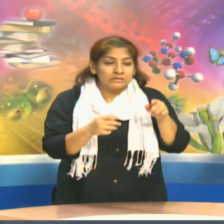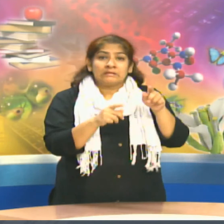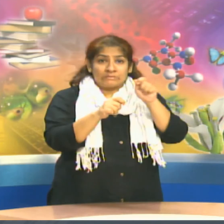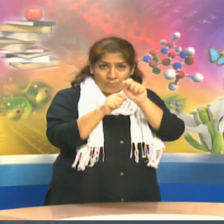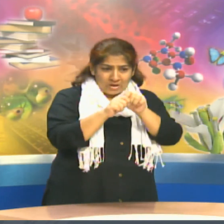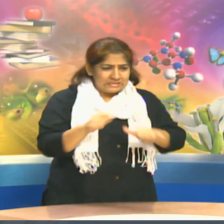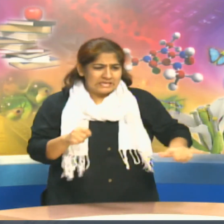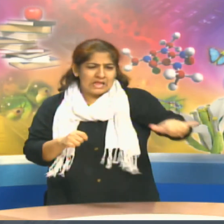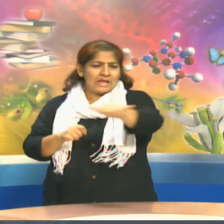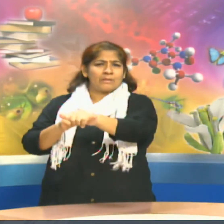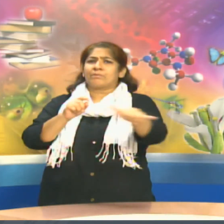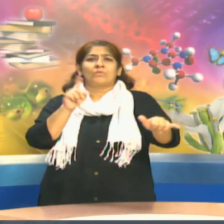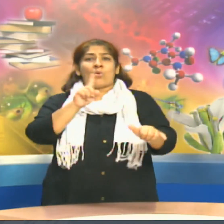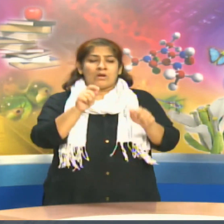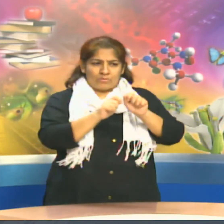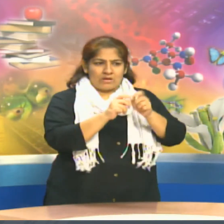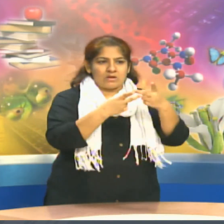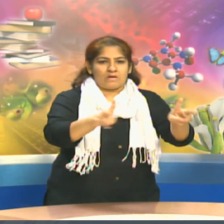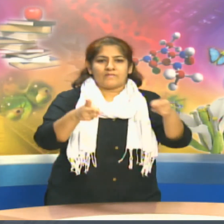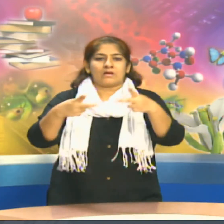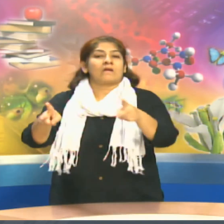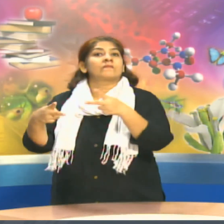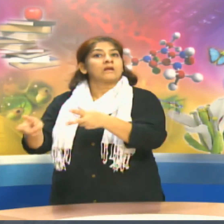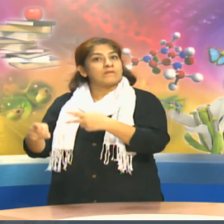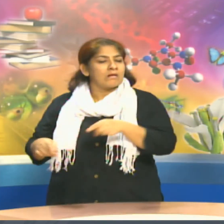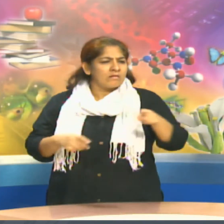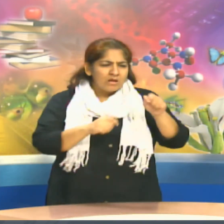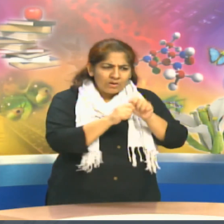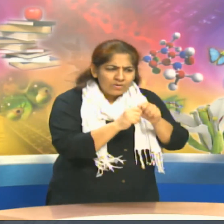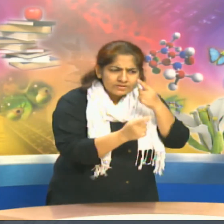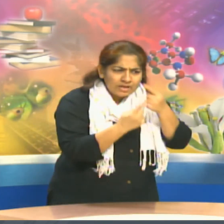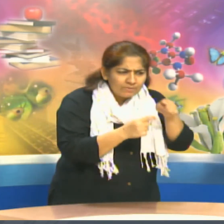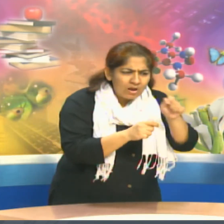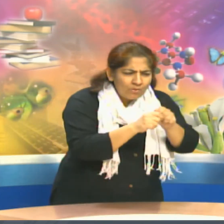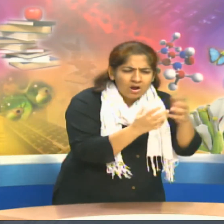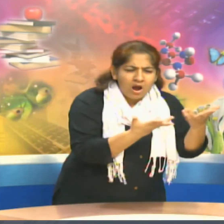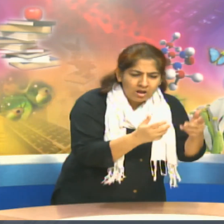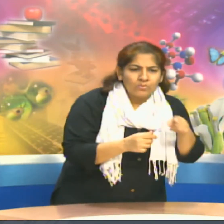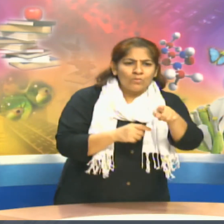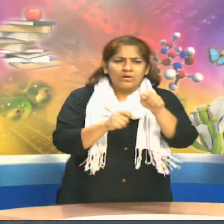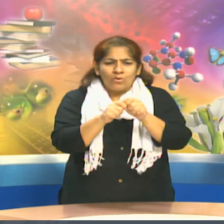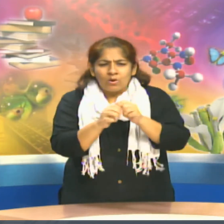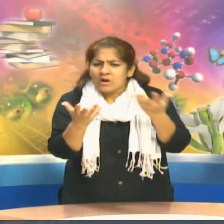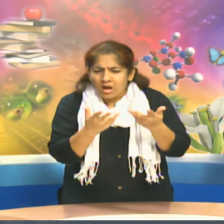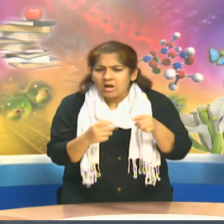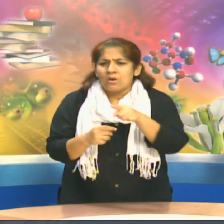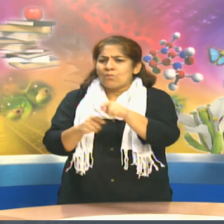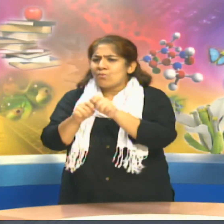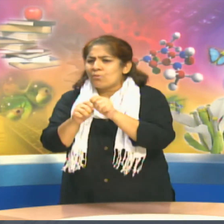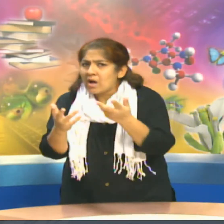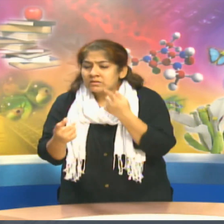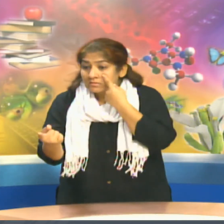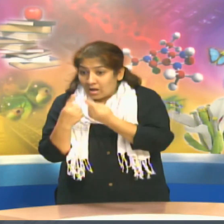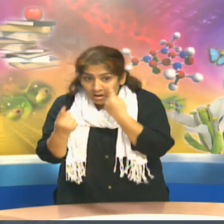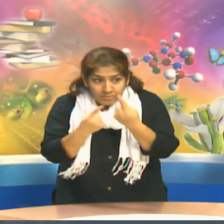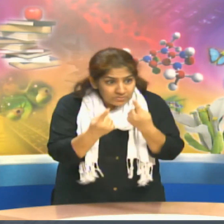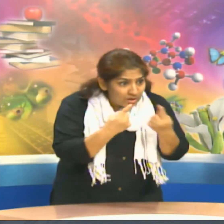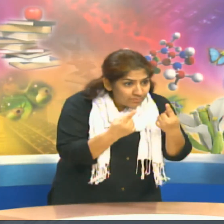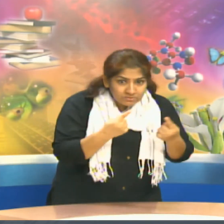things, and then after completing that, or just after analyzing all the